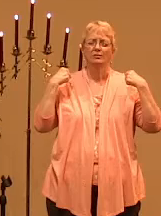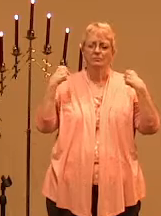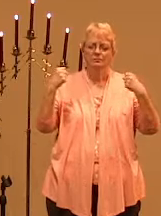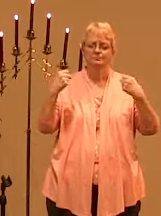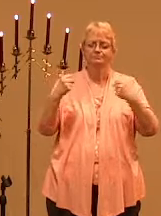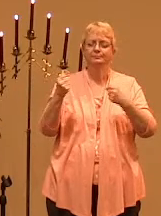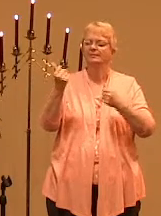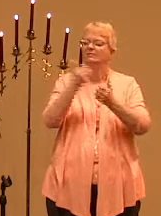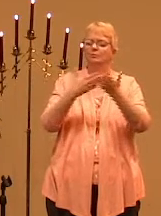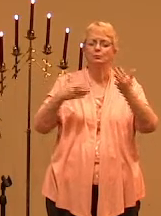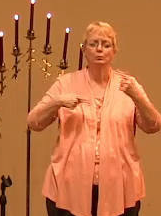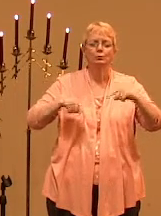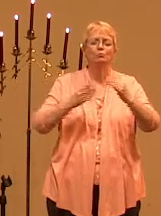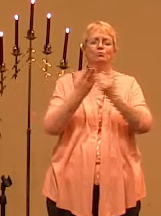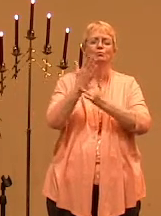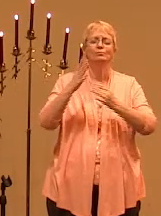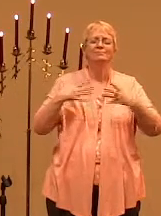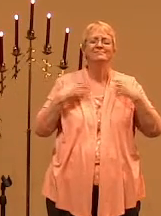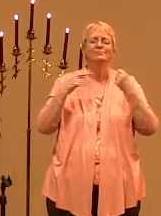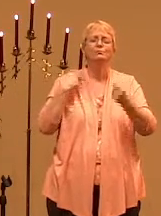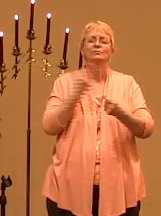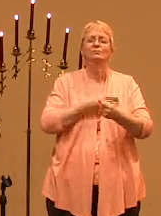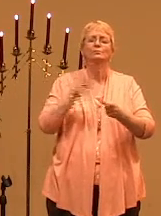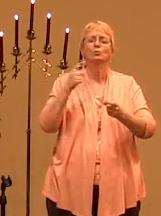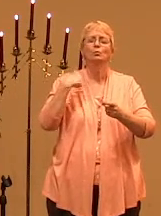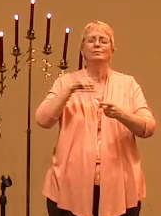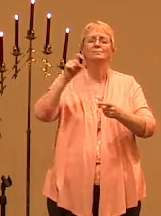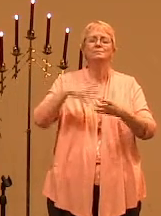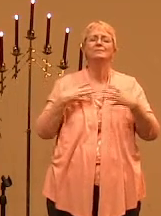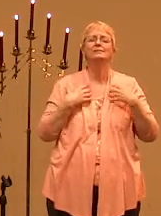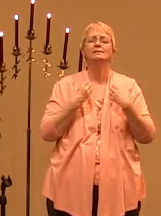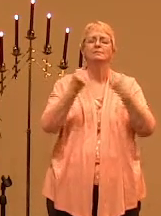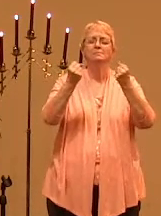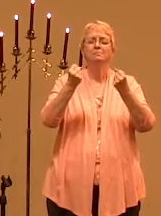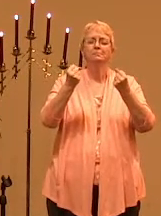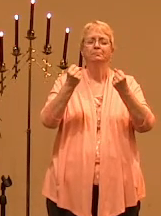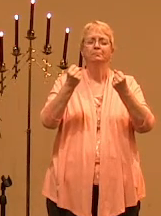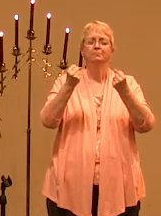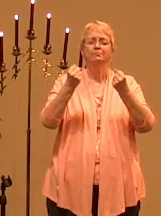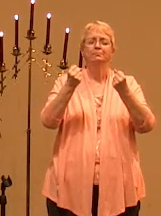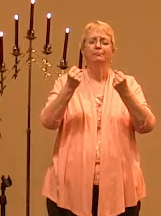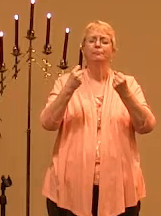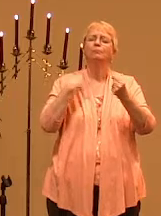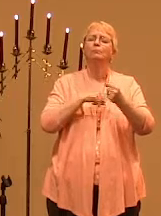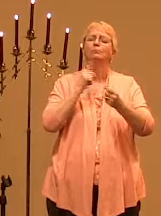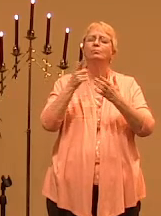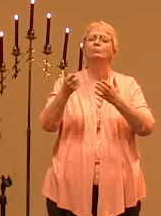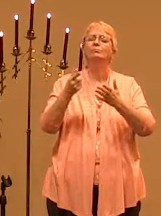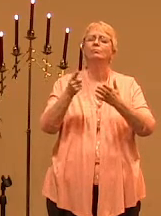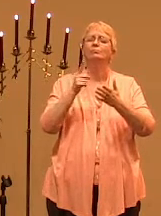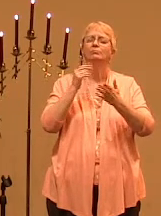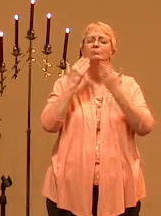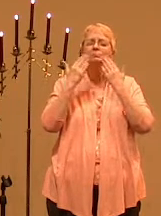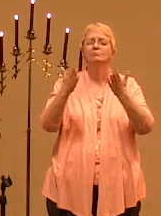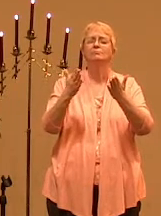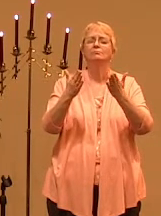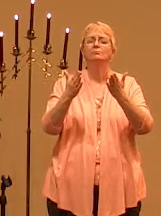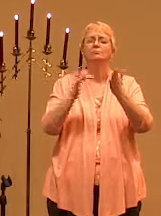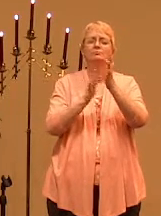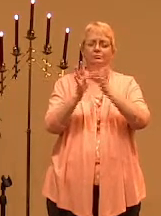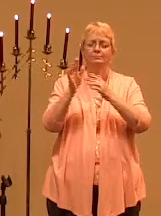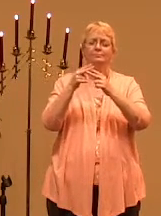we go through. Heal us where we need healing. We thank you, Lord Jesus. In your